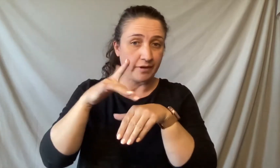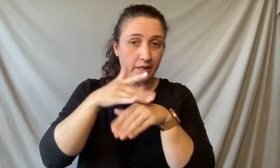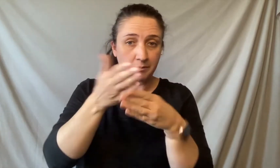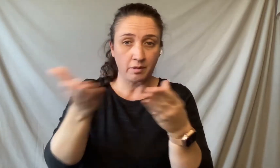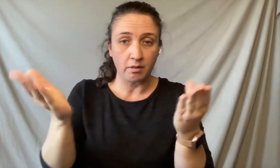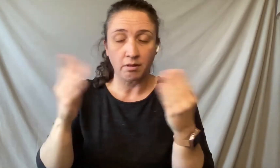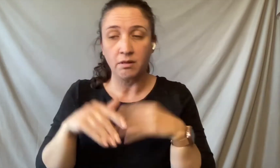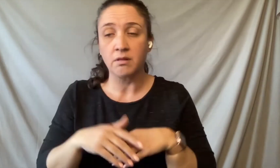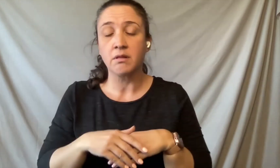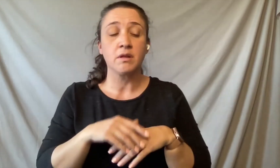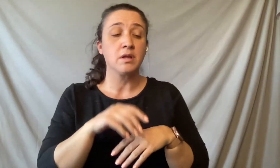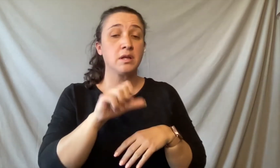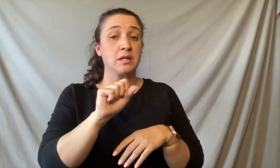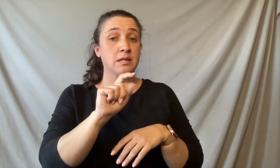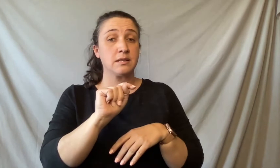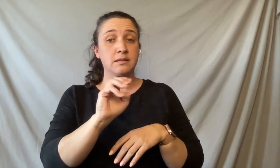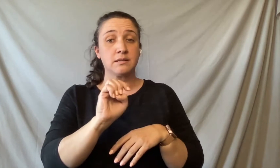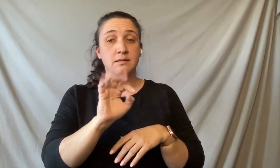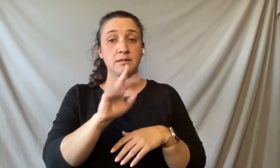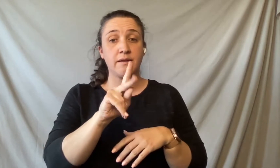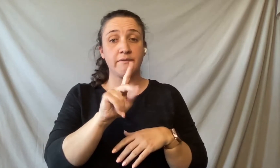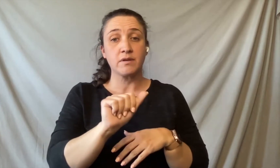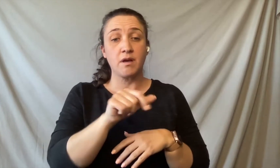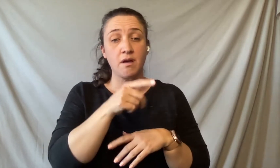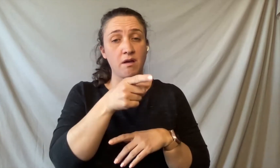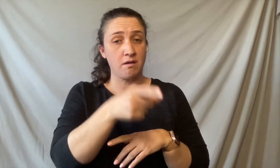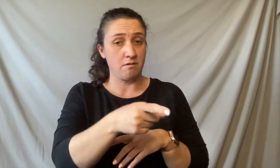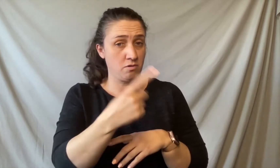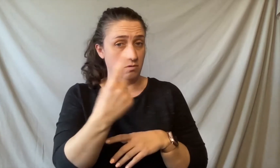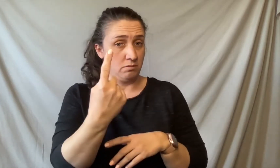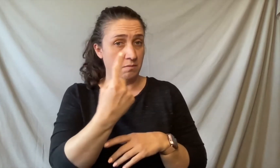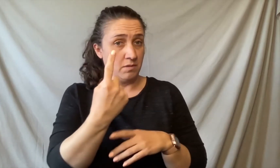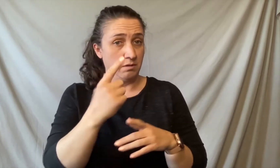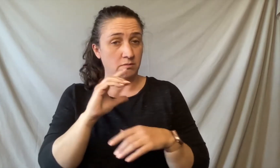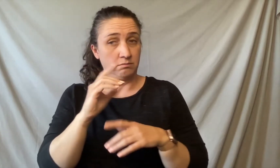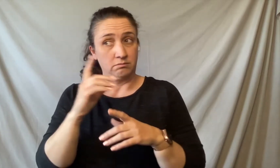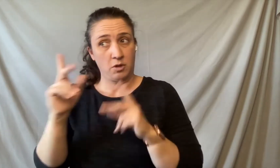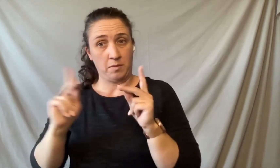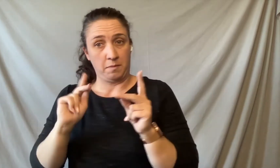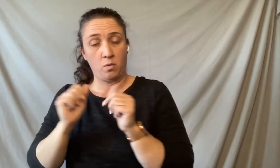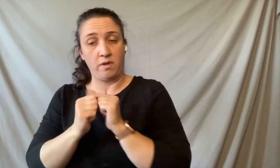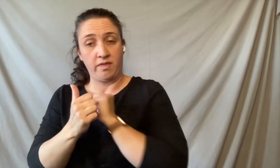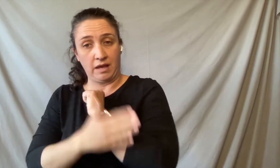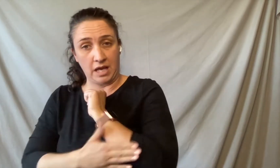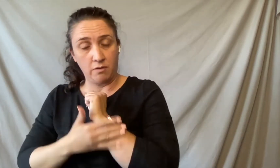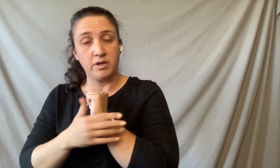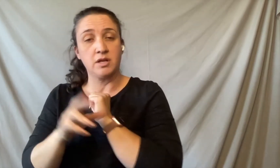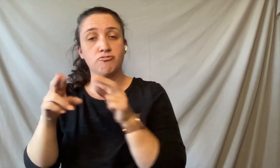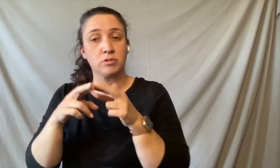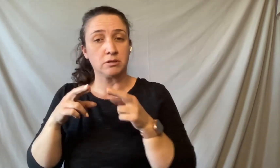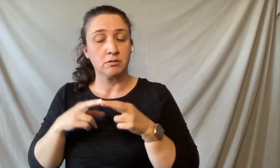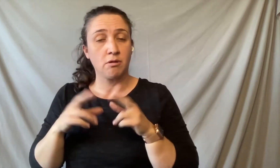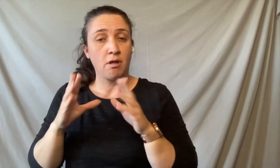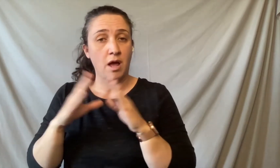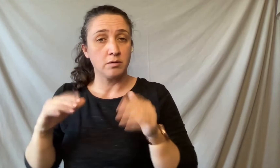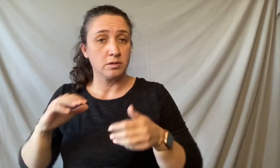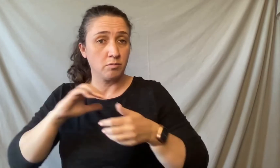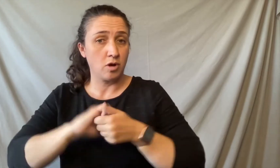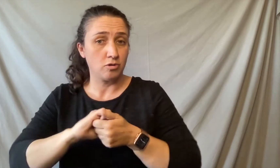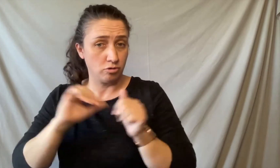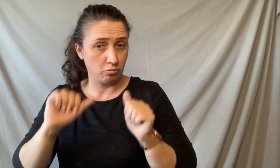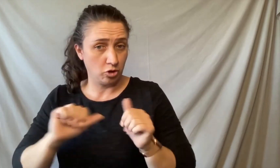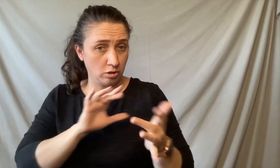And Stefka, would you be somebody that our folks with the county and the Regional Housing Partnership could contact to try to get some ideas on